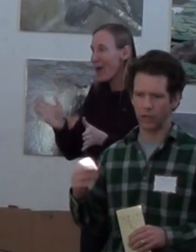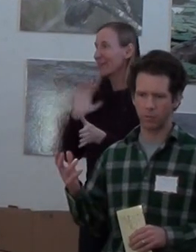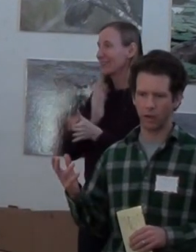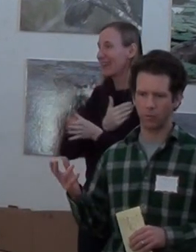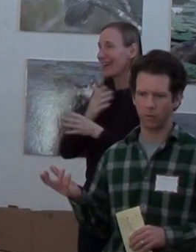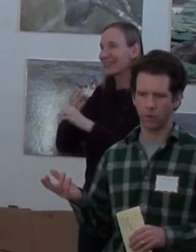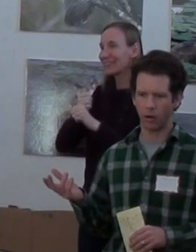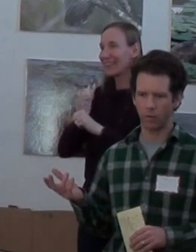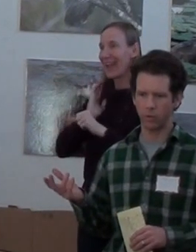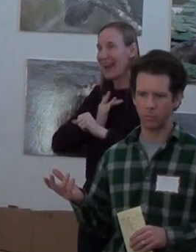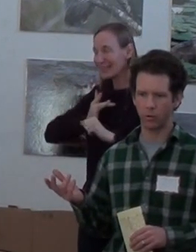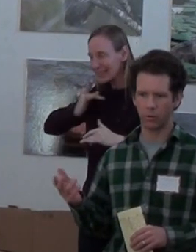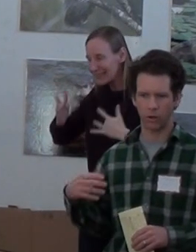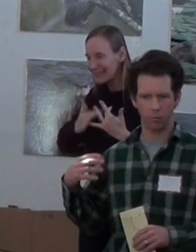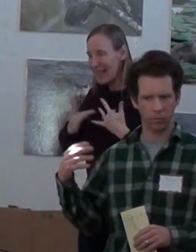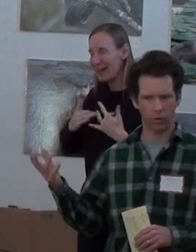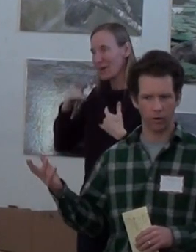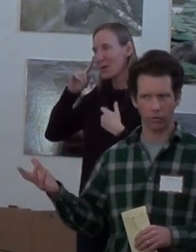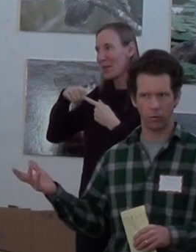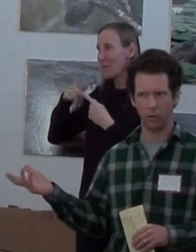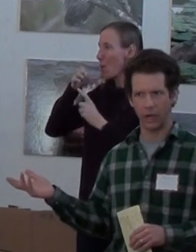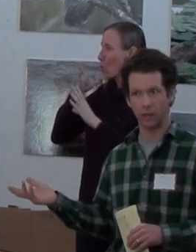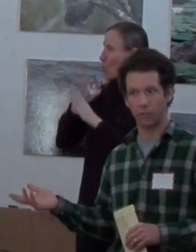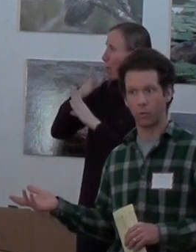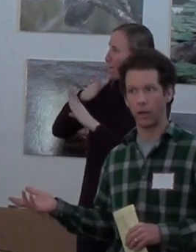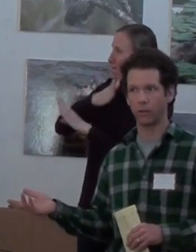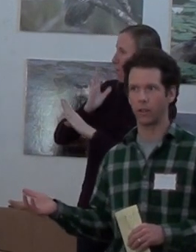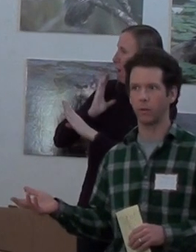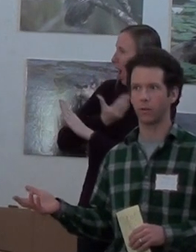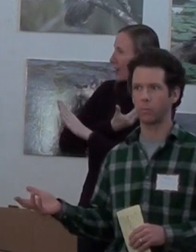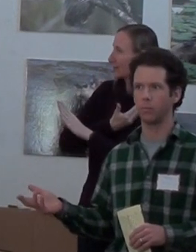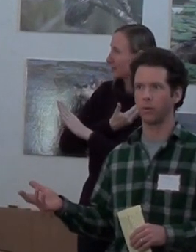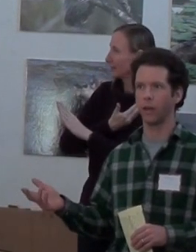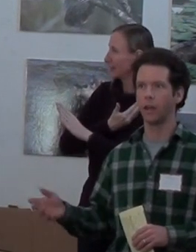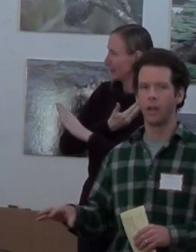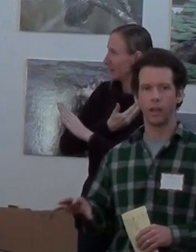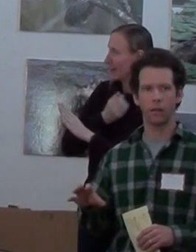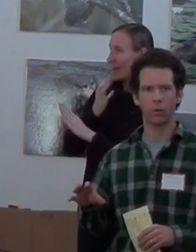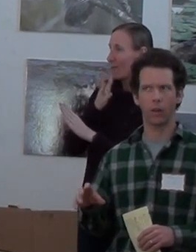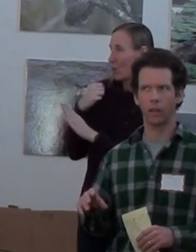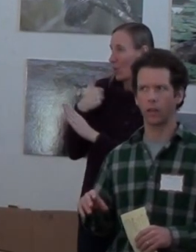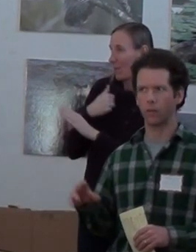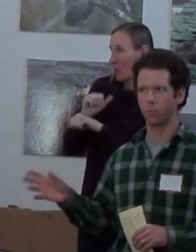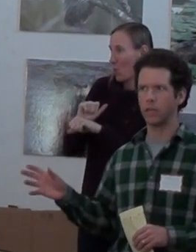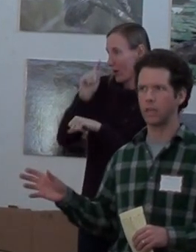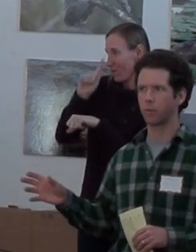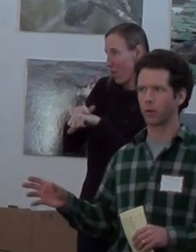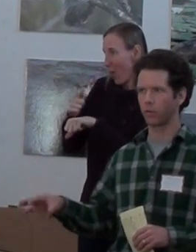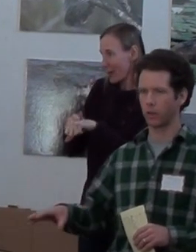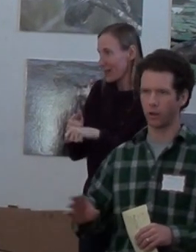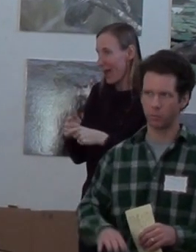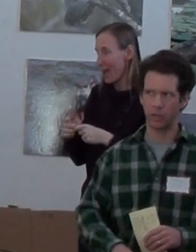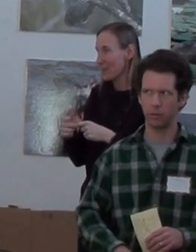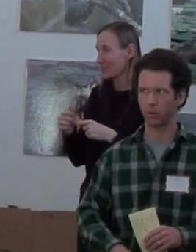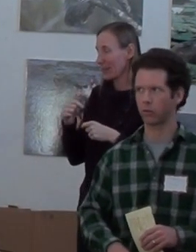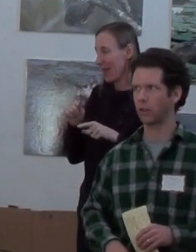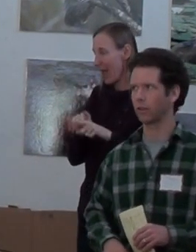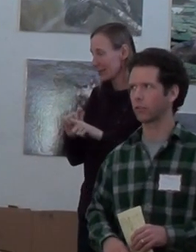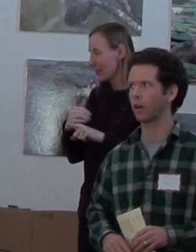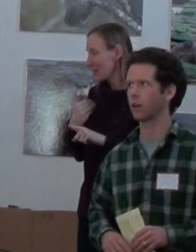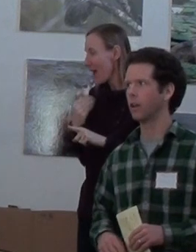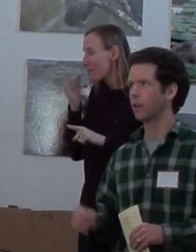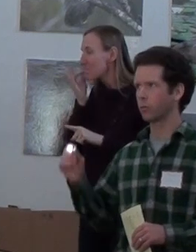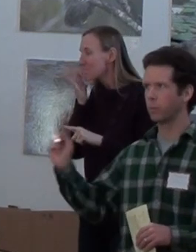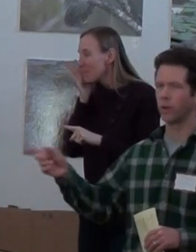and to think about all the people who have gone before us. If we've been at this a while, think about the people that were like, as a beekeeper or as a young beekeeper just